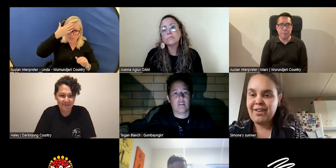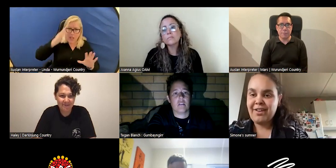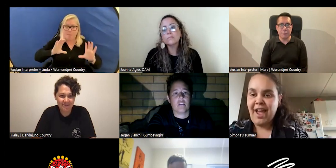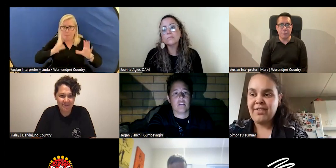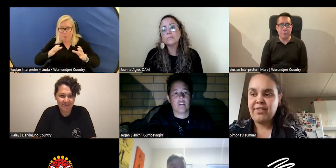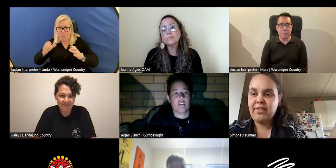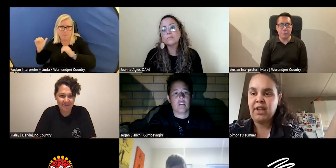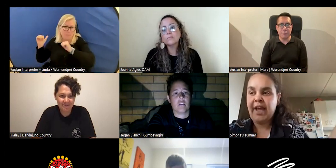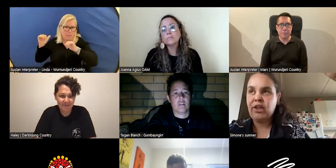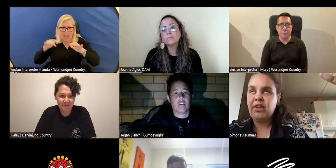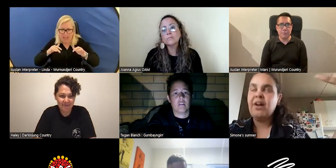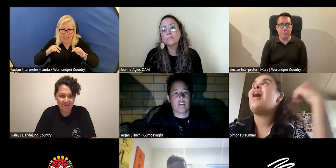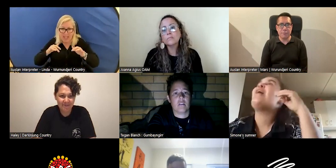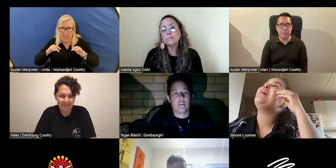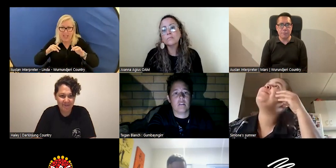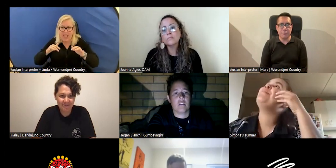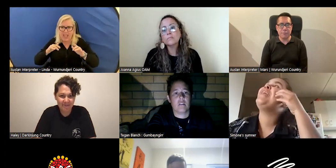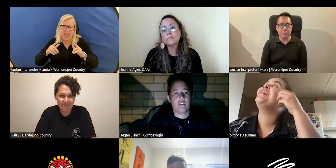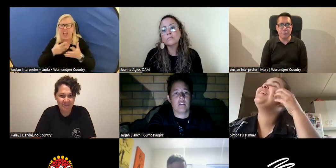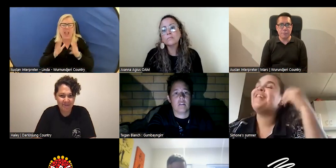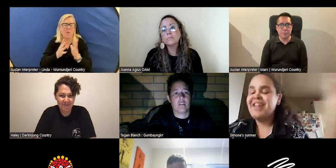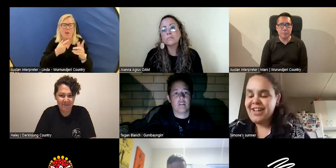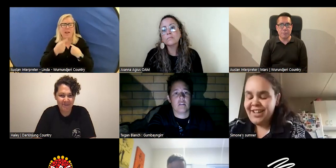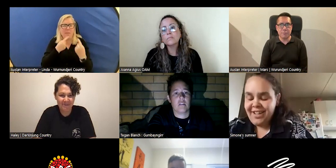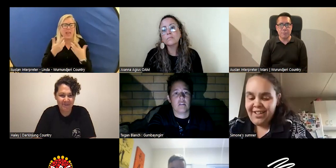in, and how do I explain